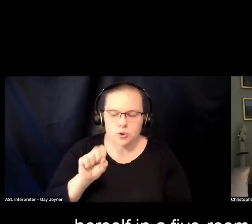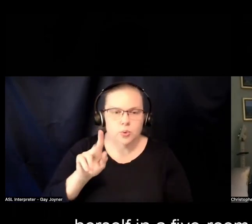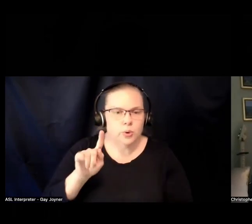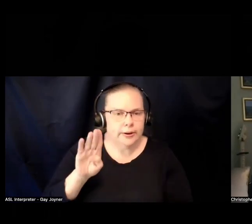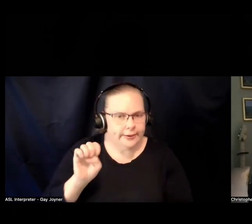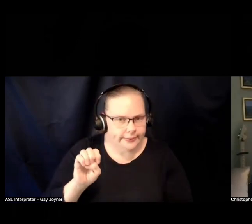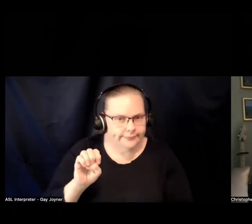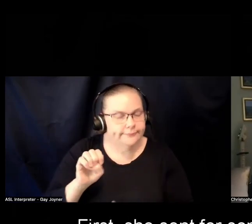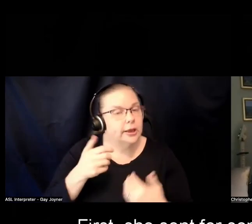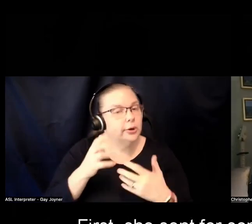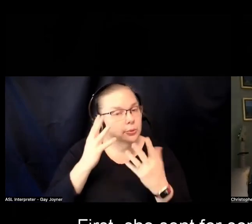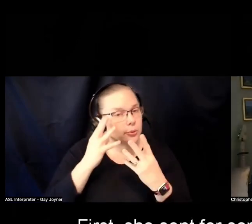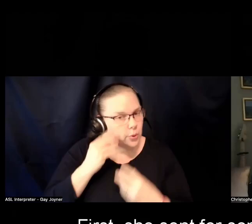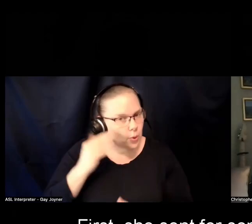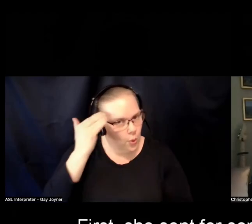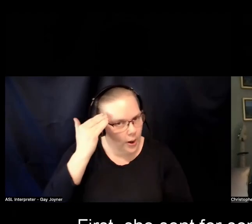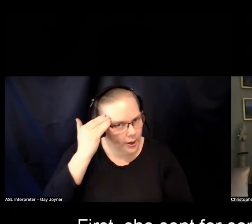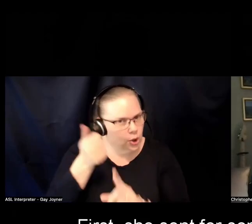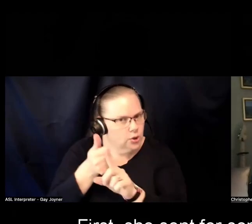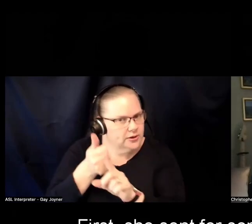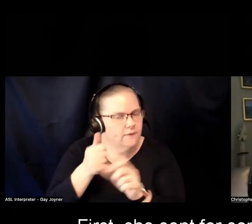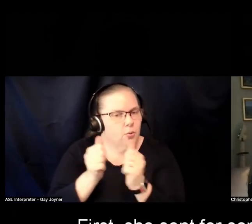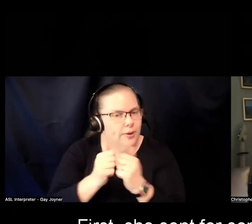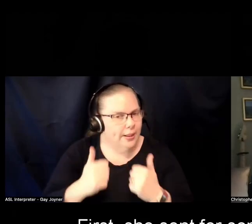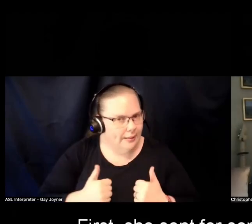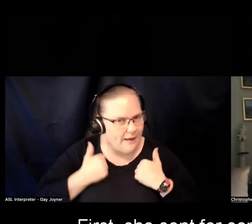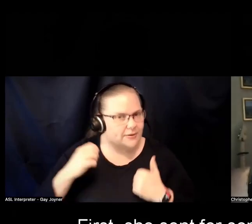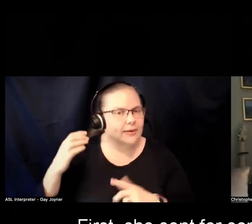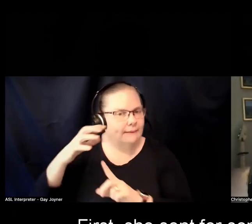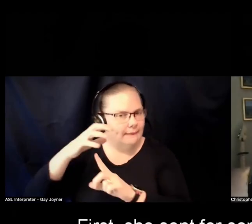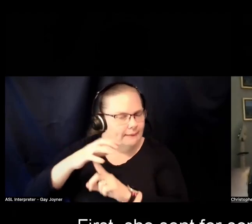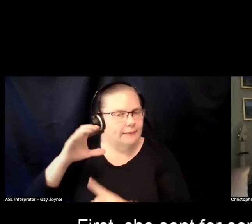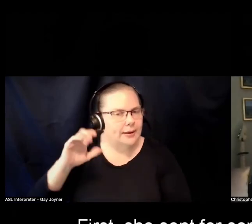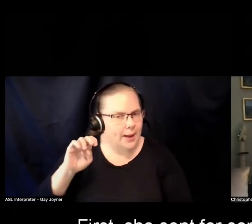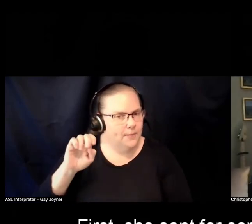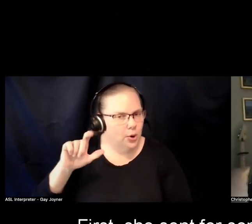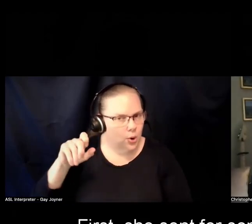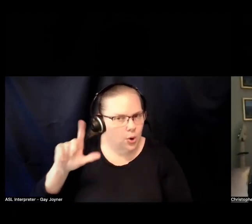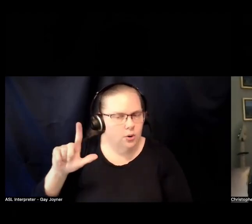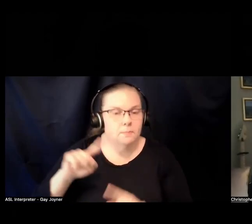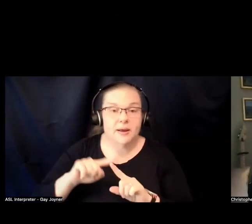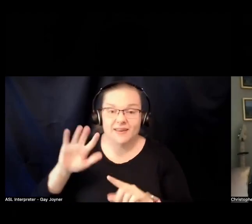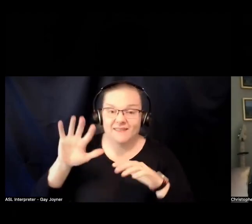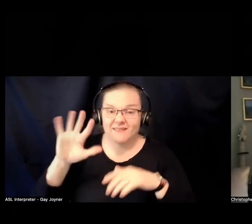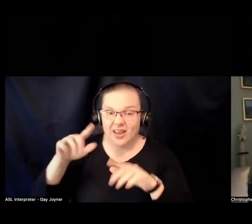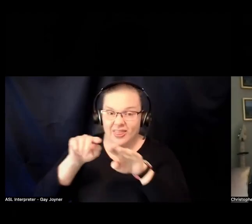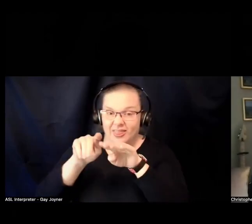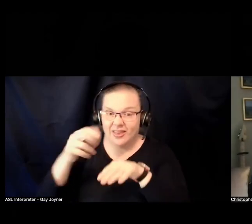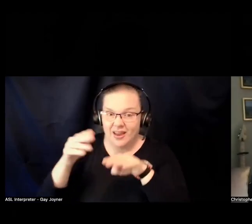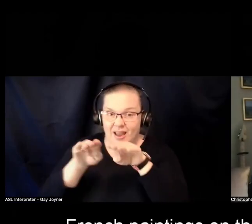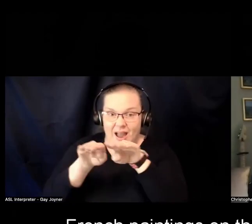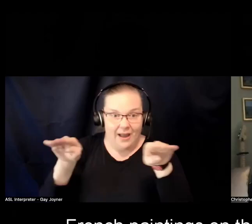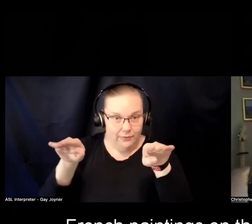in the capital. First, she sent for some favorite objets d'art from her Fifth Avenue apartment to make the suite feel like